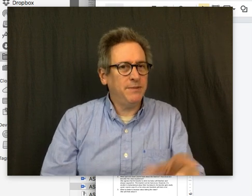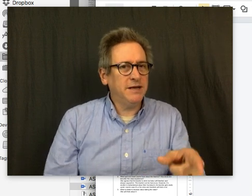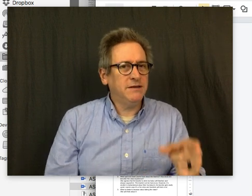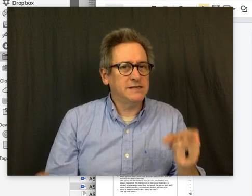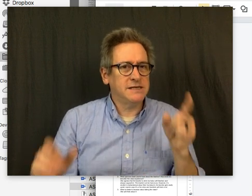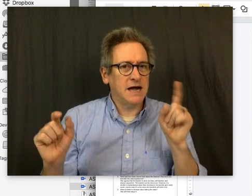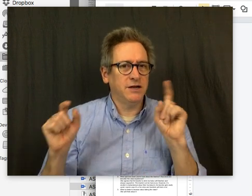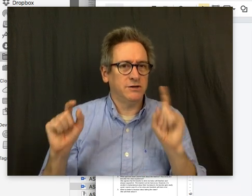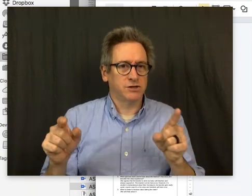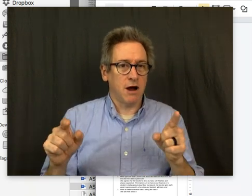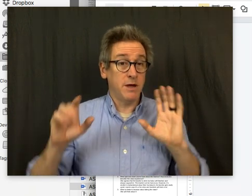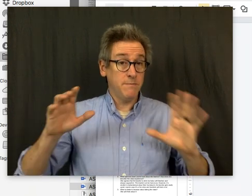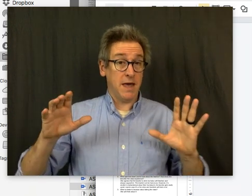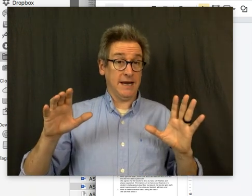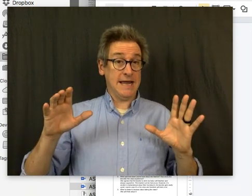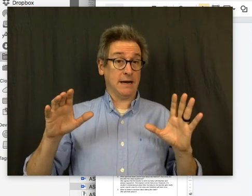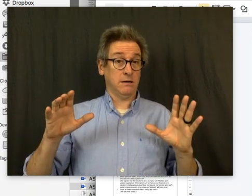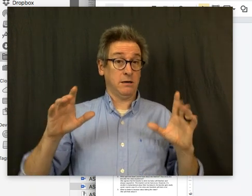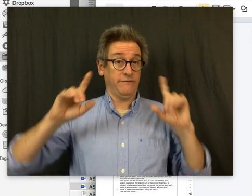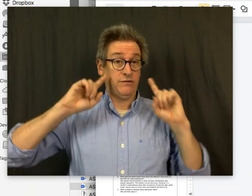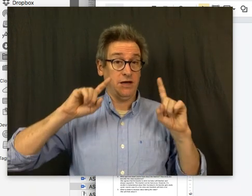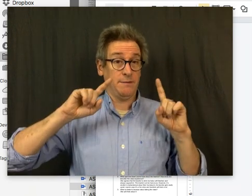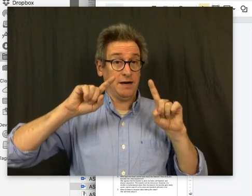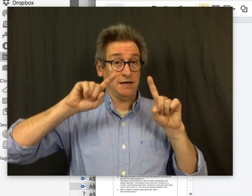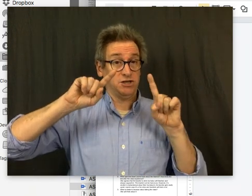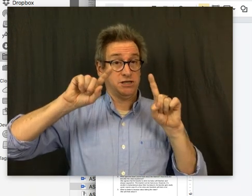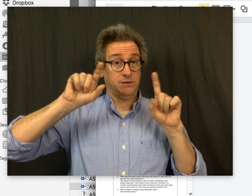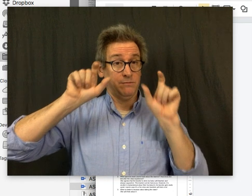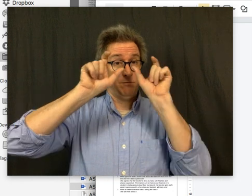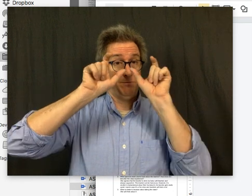But the big thing is how do you describe? And again, if you think